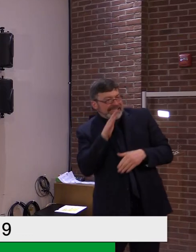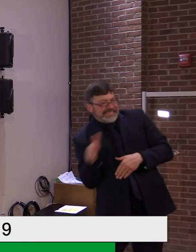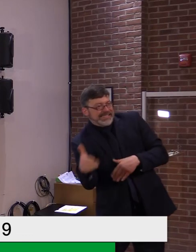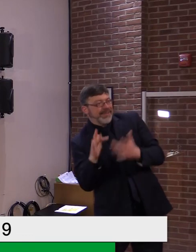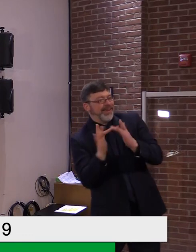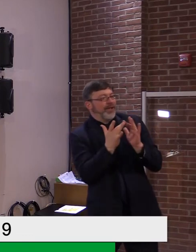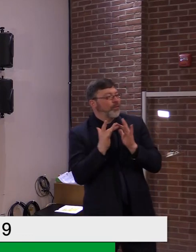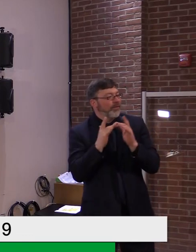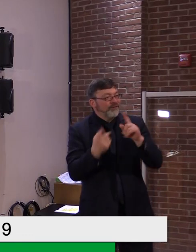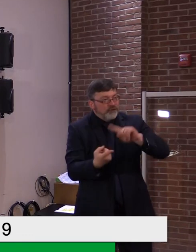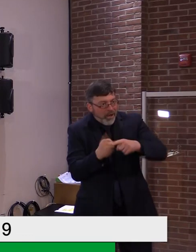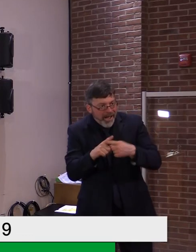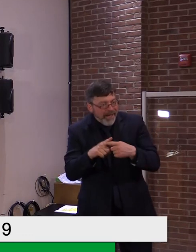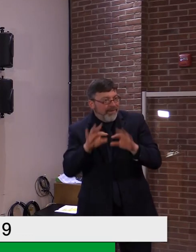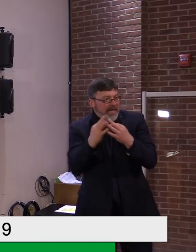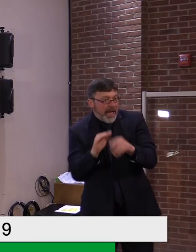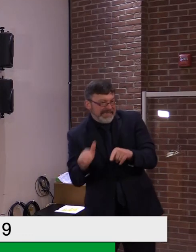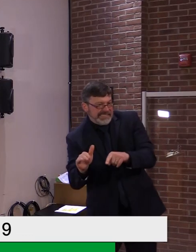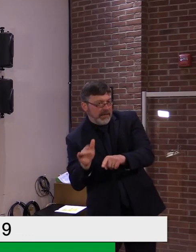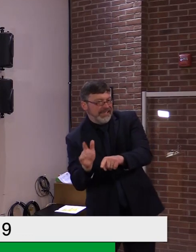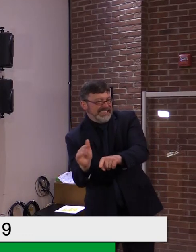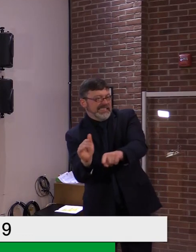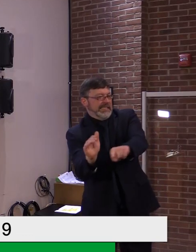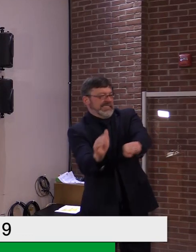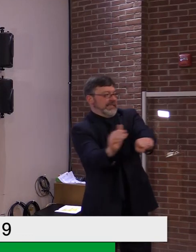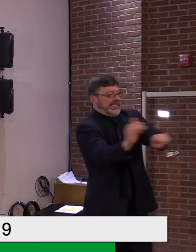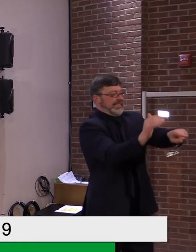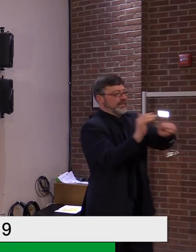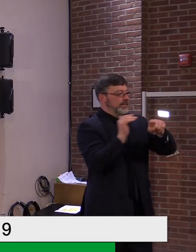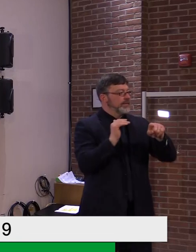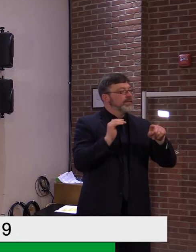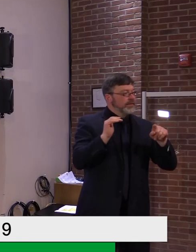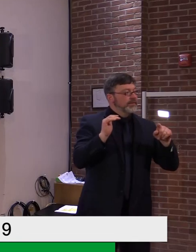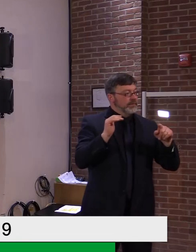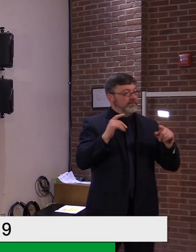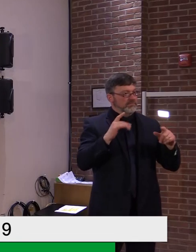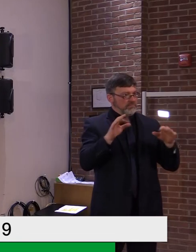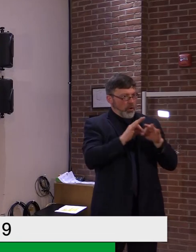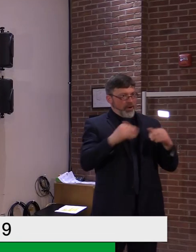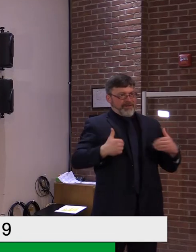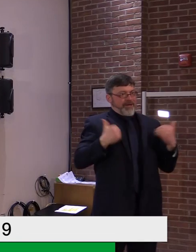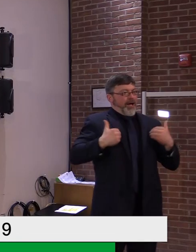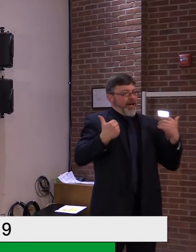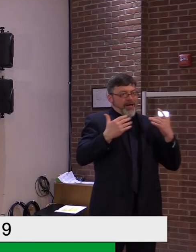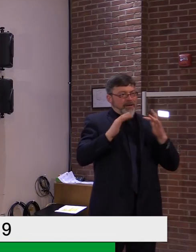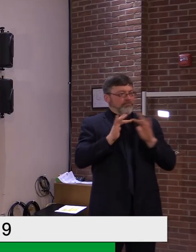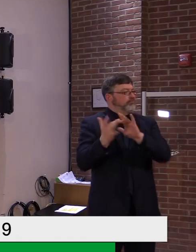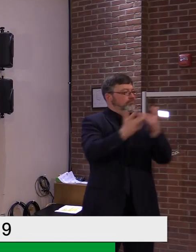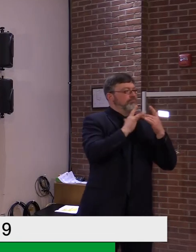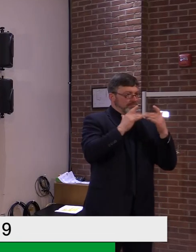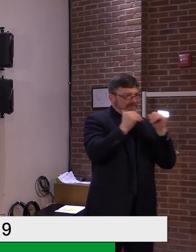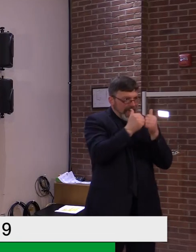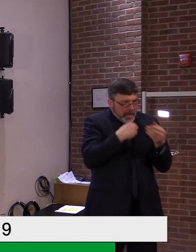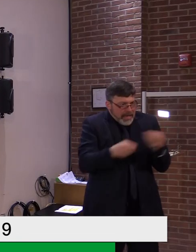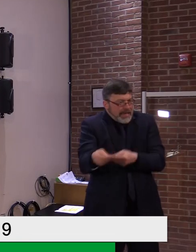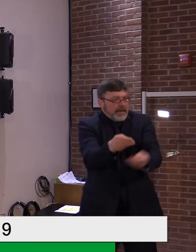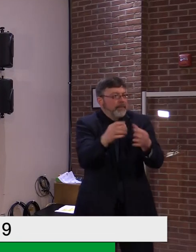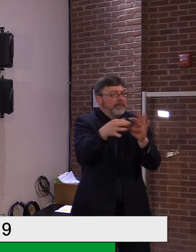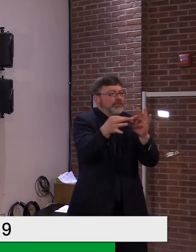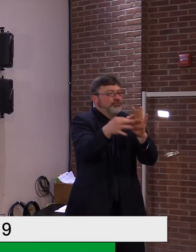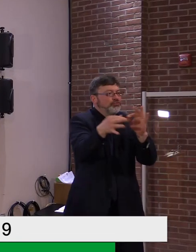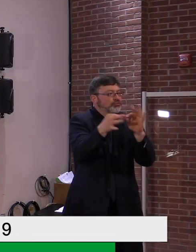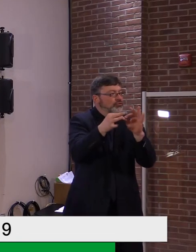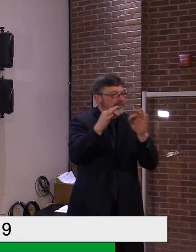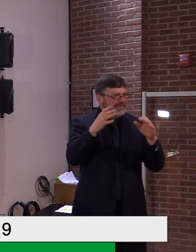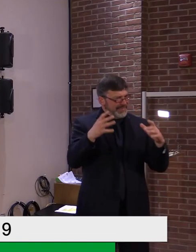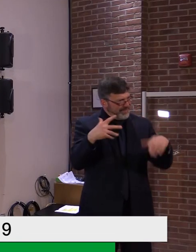get vaccinated. Us telling them what to do is not going to work. We have to have their friends telling